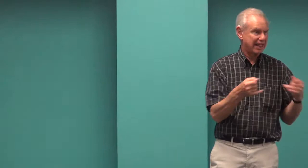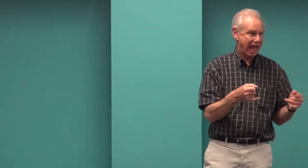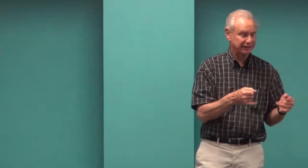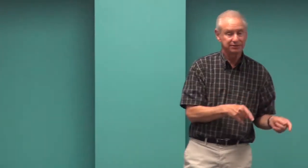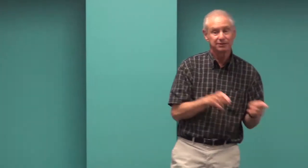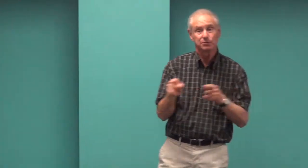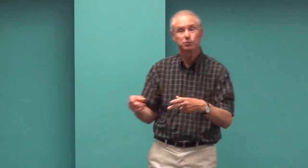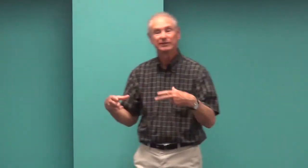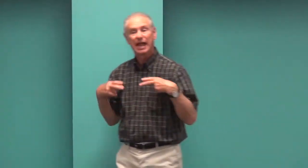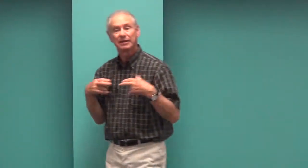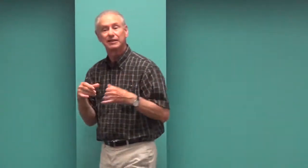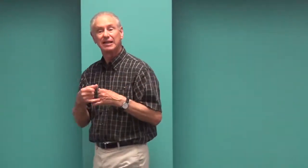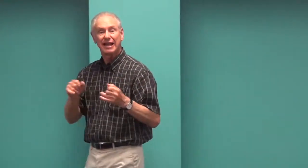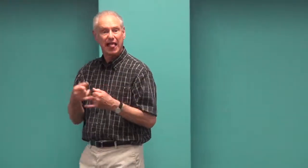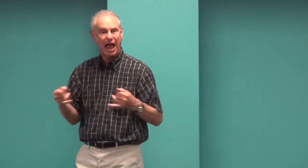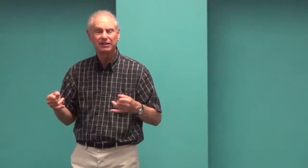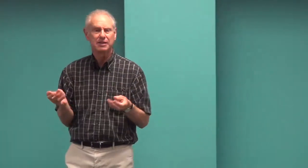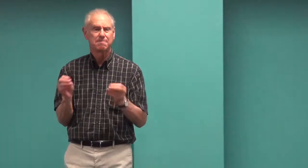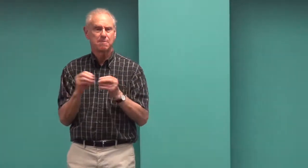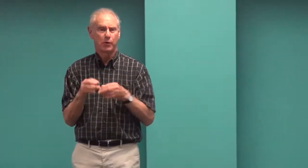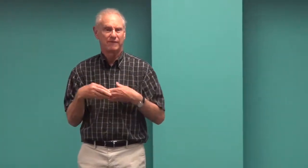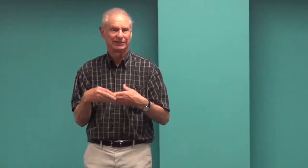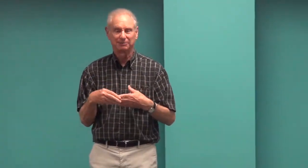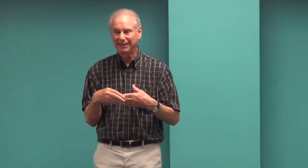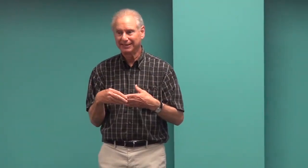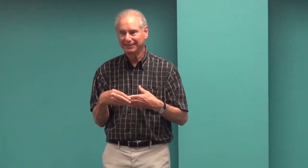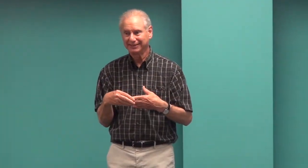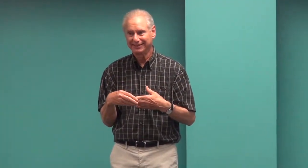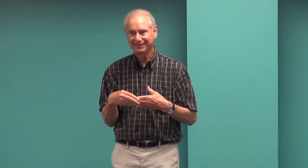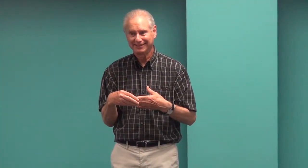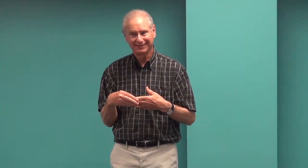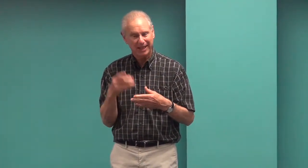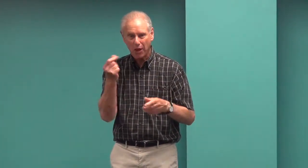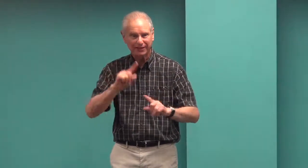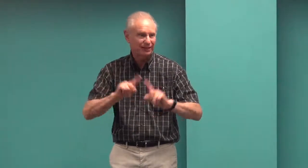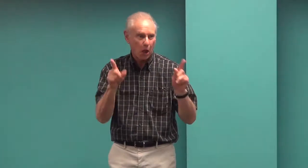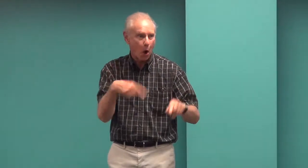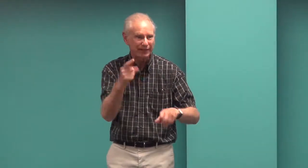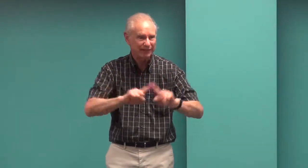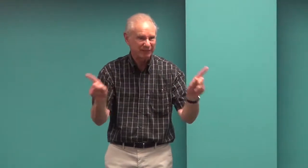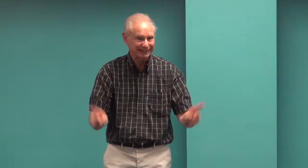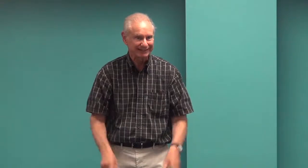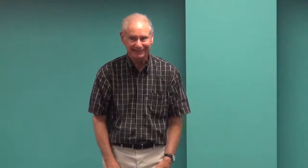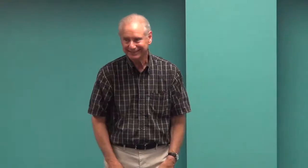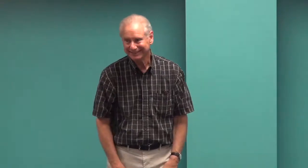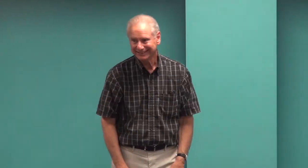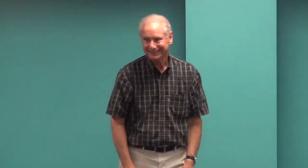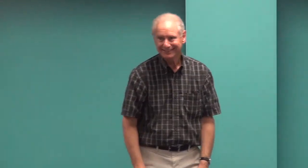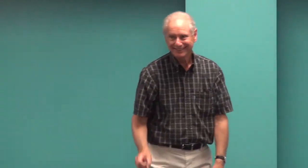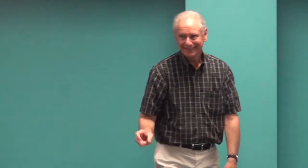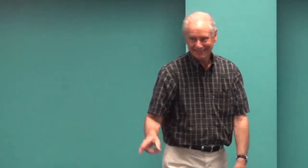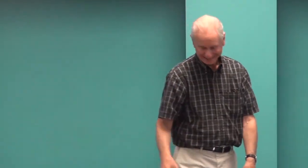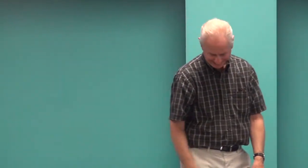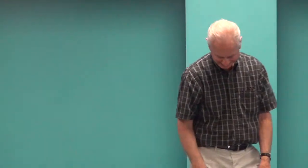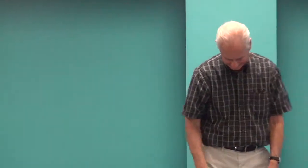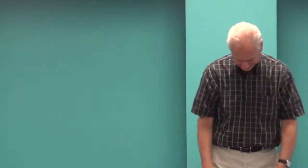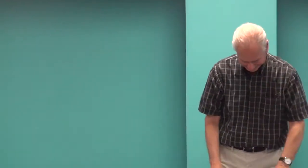Working here, I had deadlines. When I retire, the deadlines are just more flexible. That's the only difference between the two.